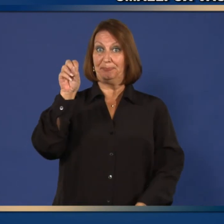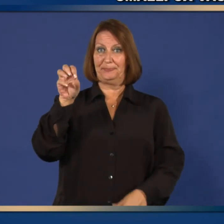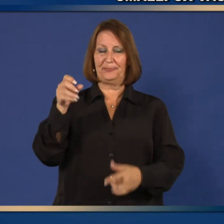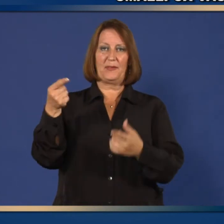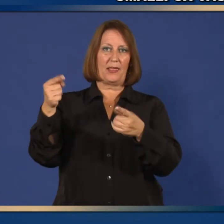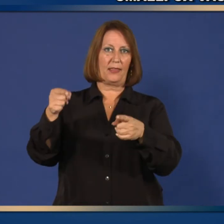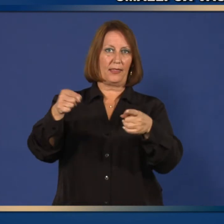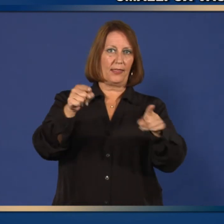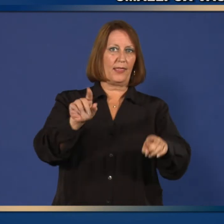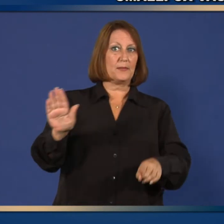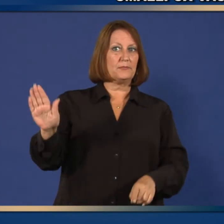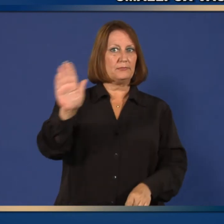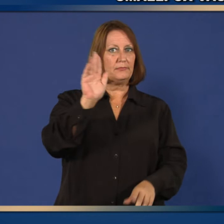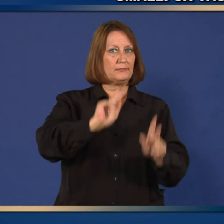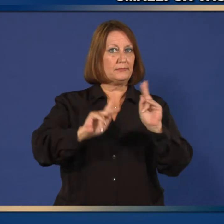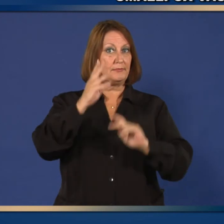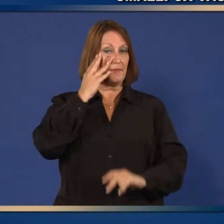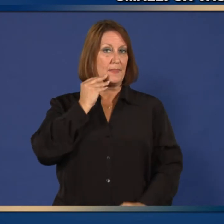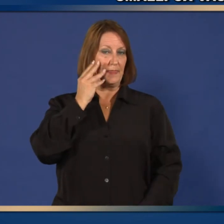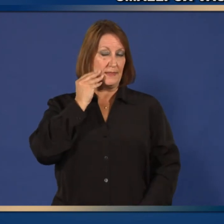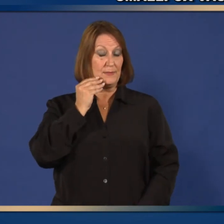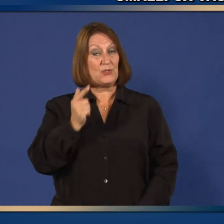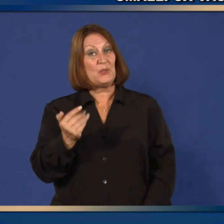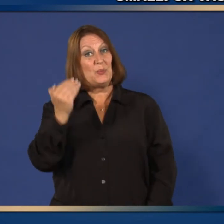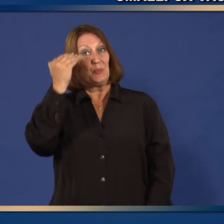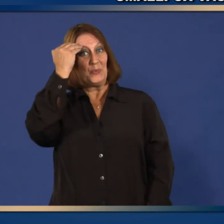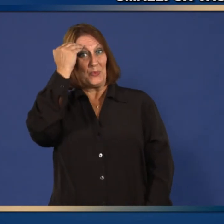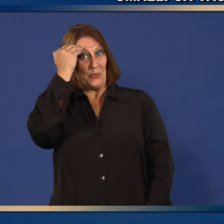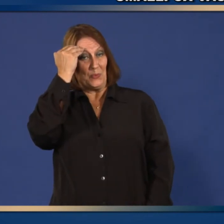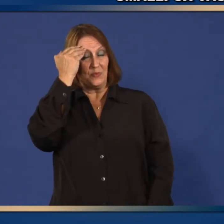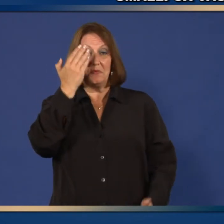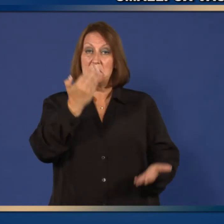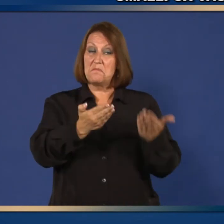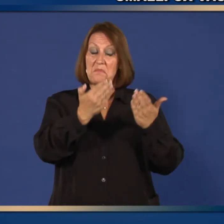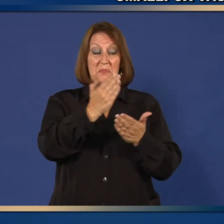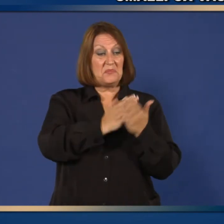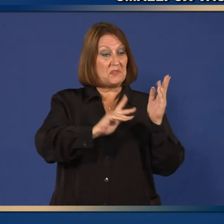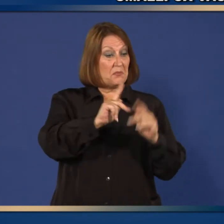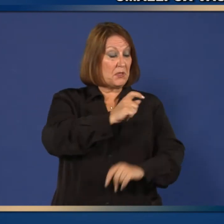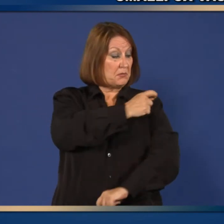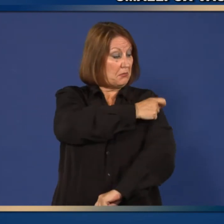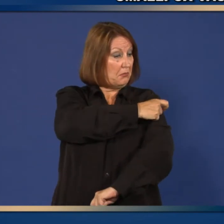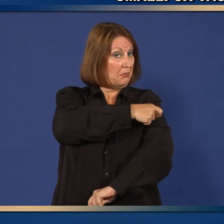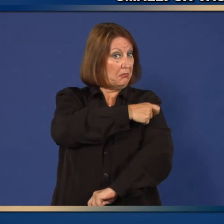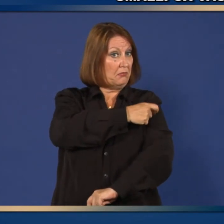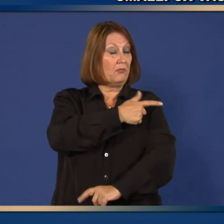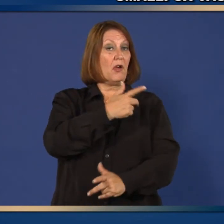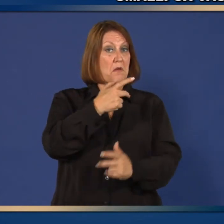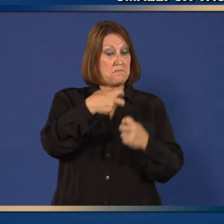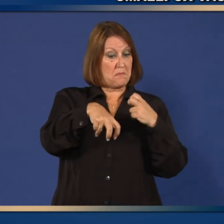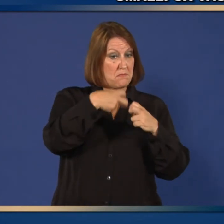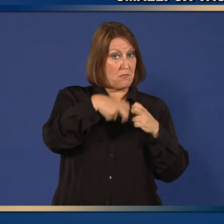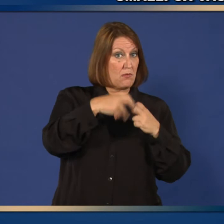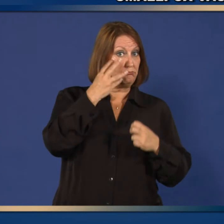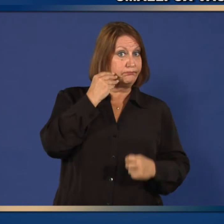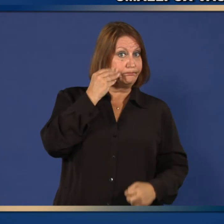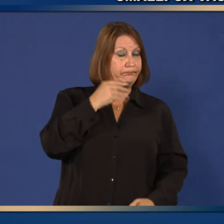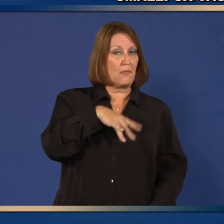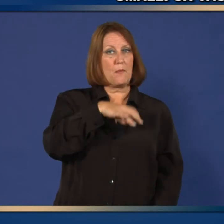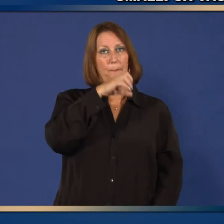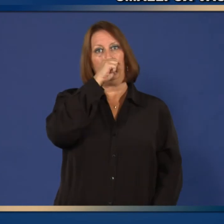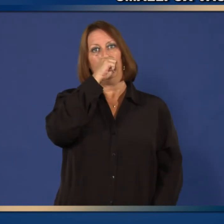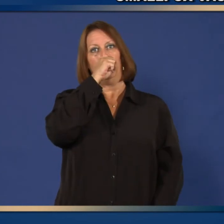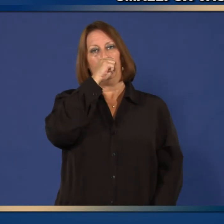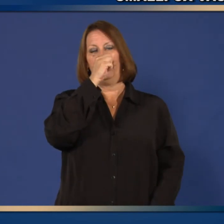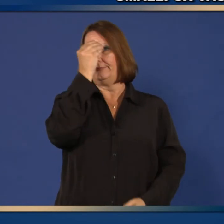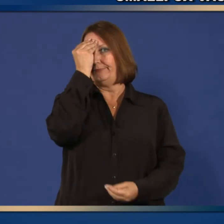The following information is about known reactions to smallpox vaccine. There may be other